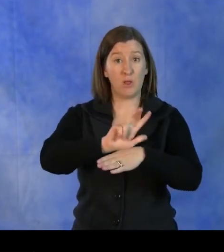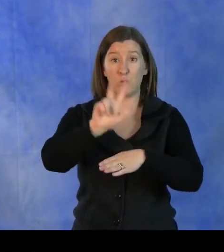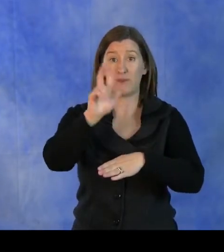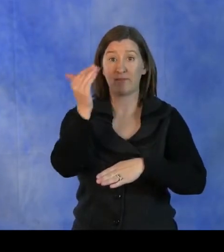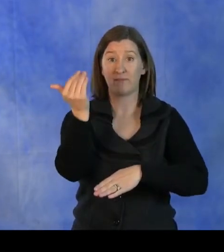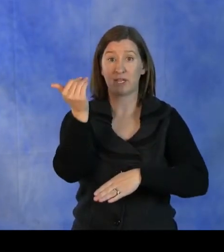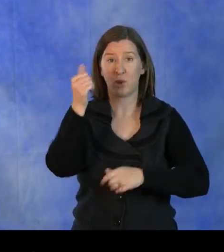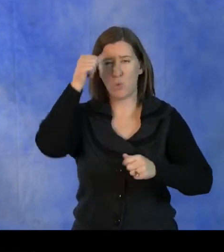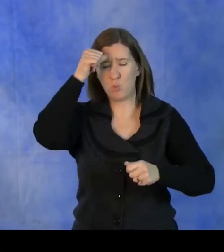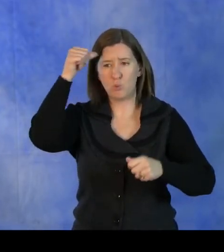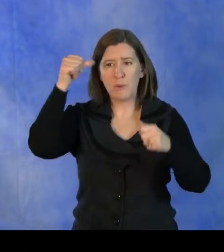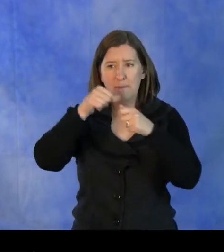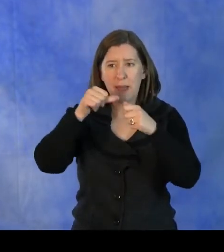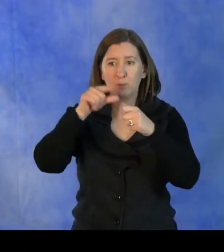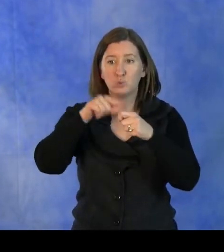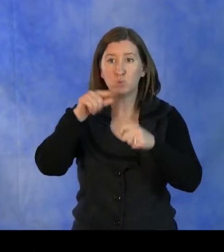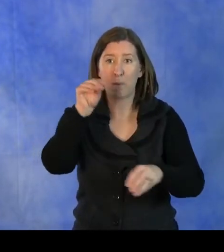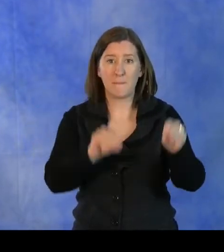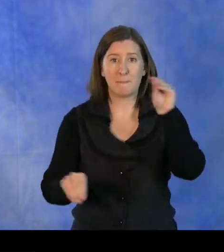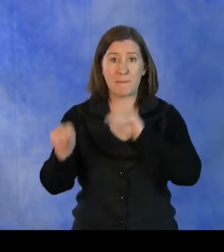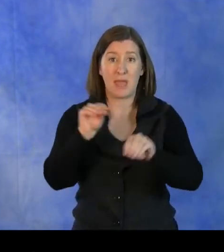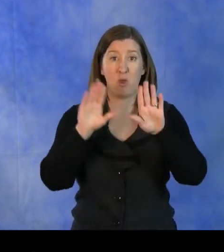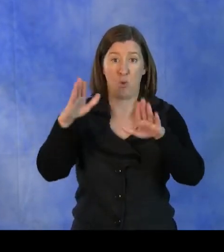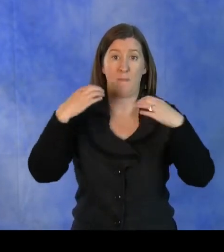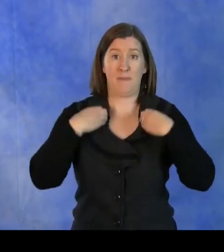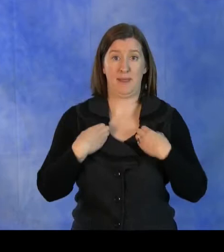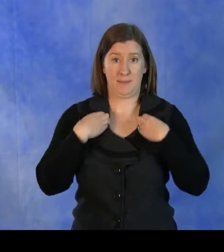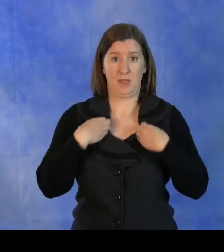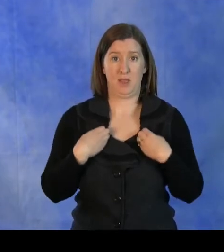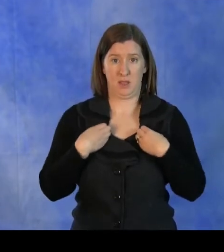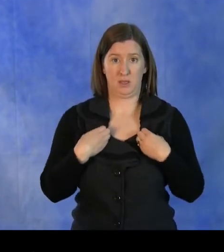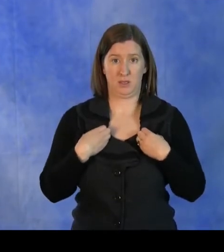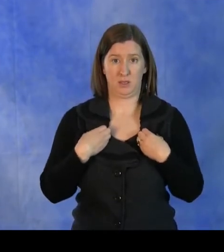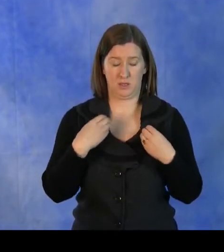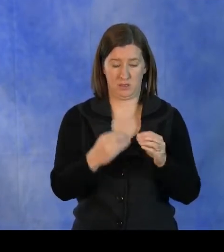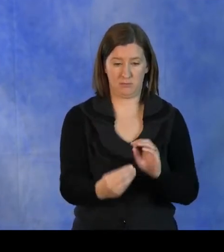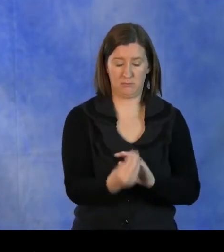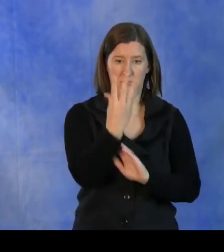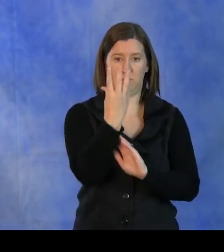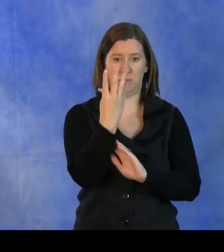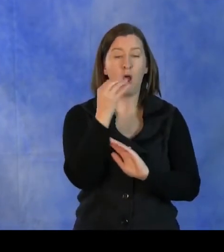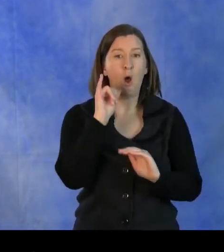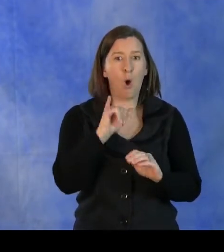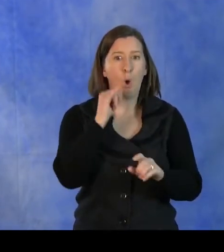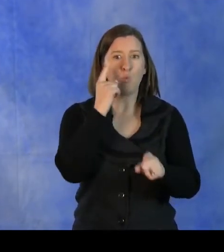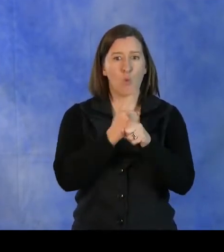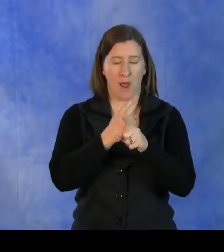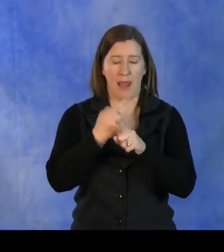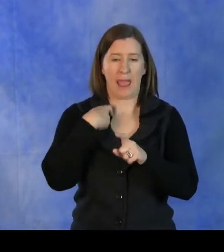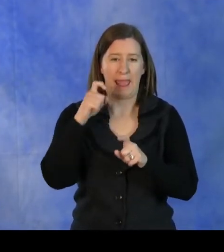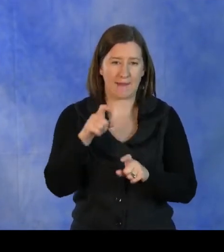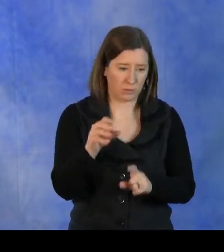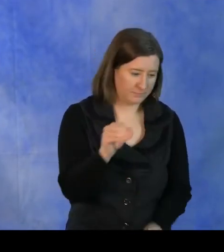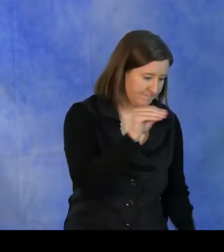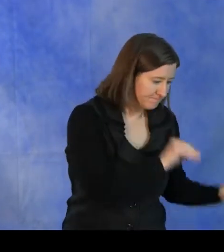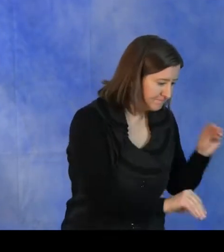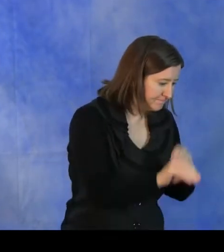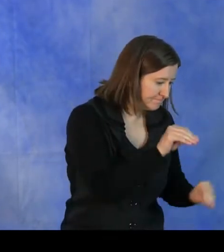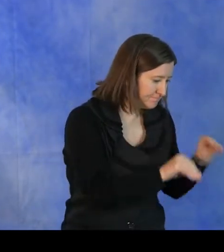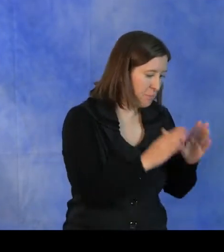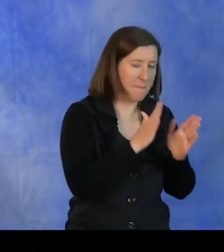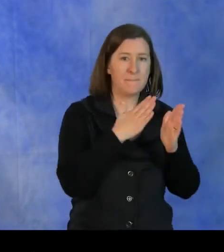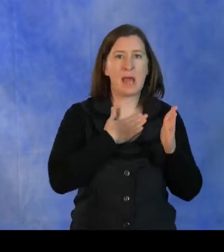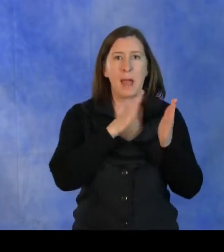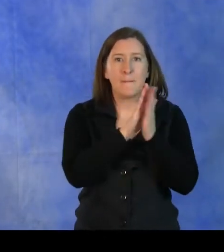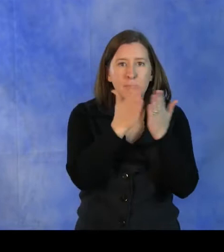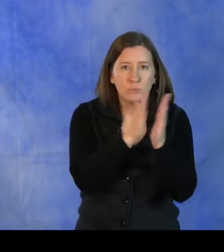If the students have, an alarm at 3:15, that means they have to pack up their backpacks, and that all of a sudden they get